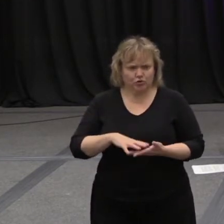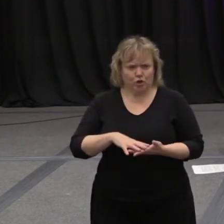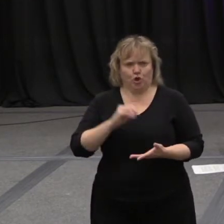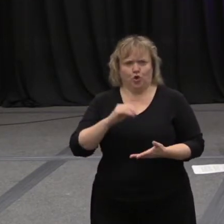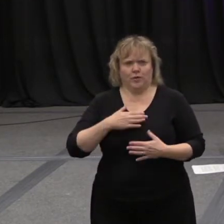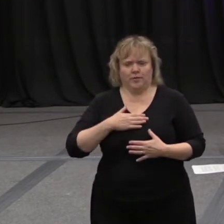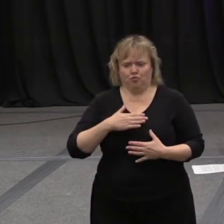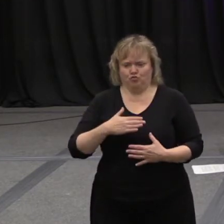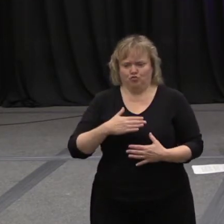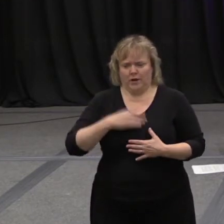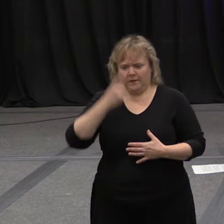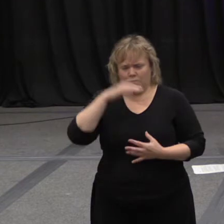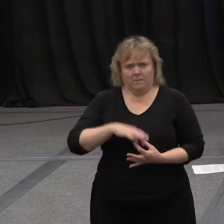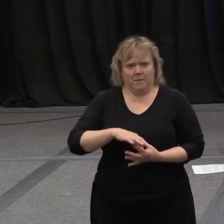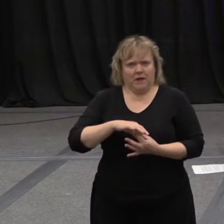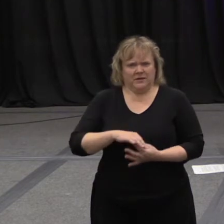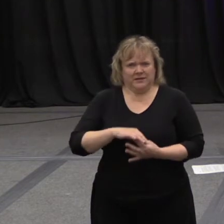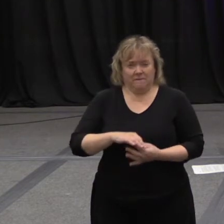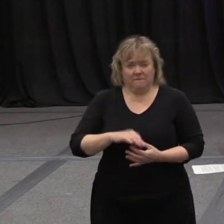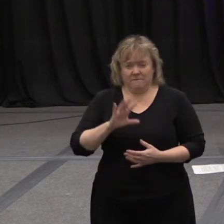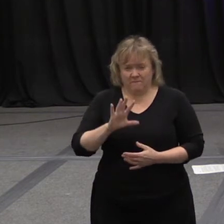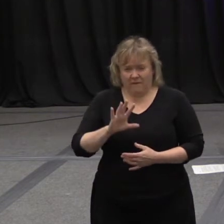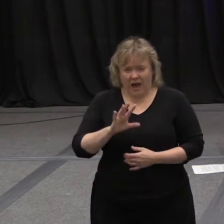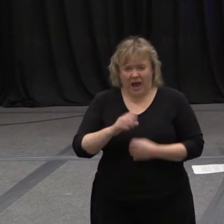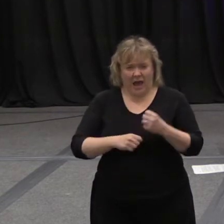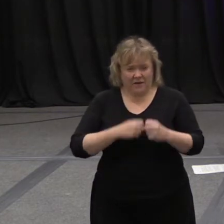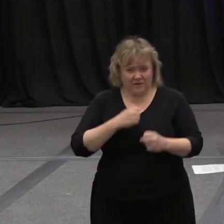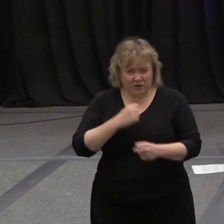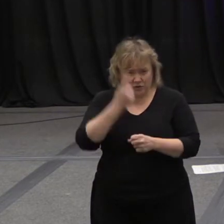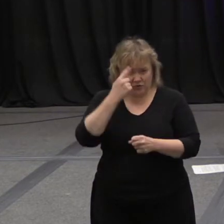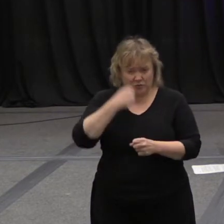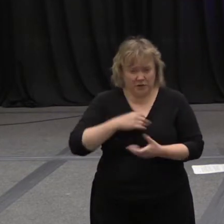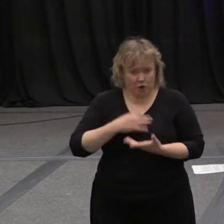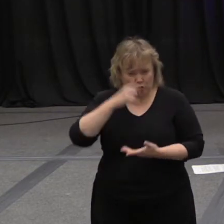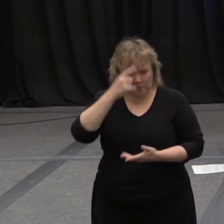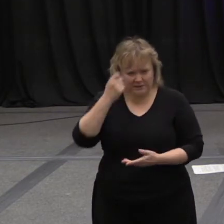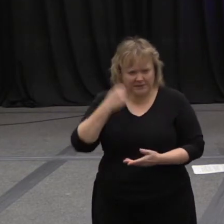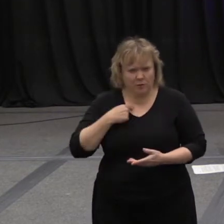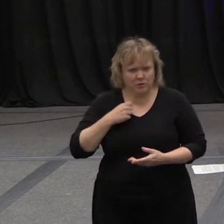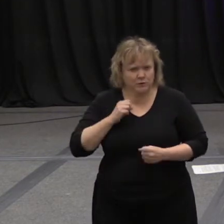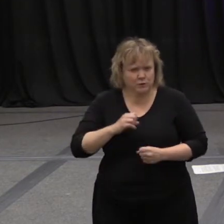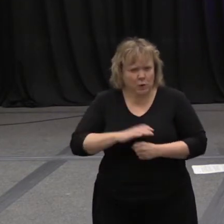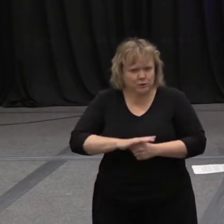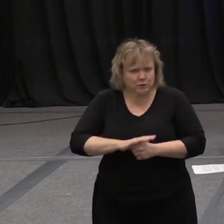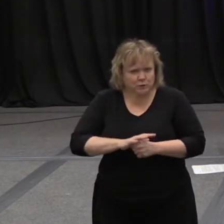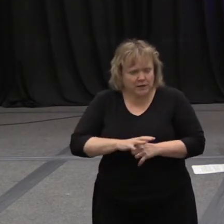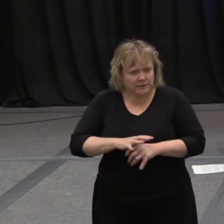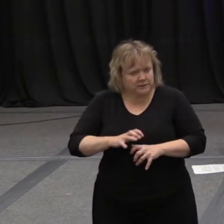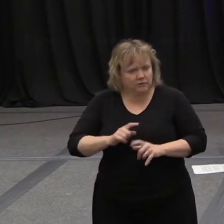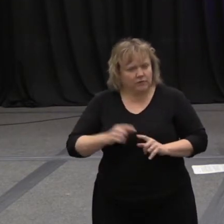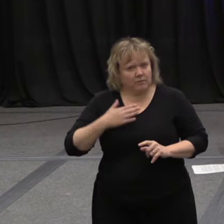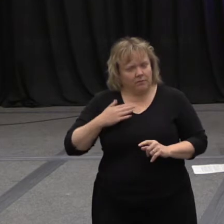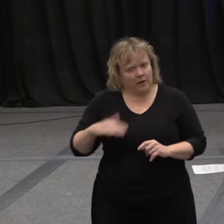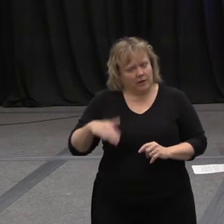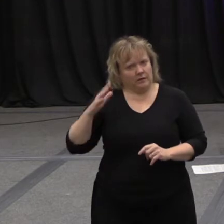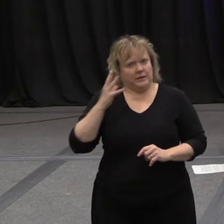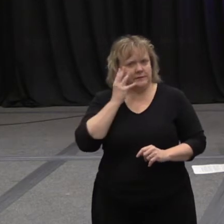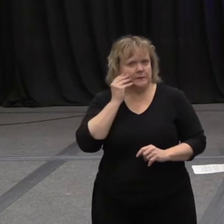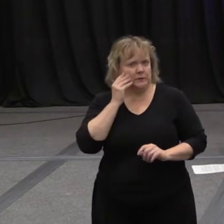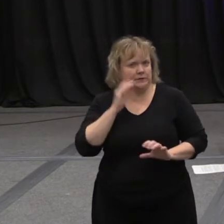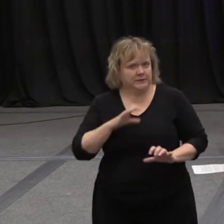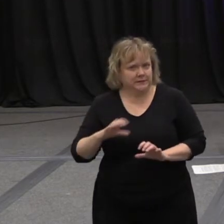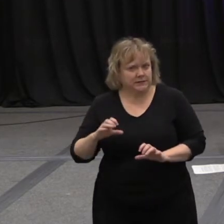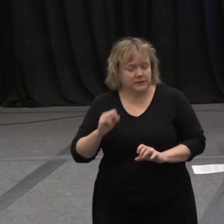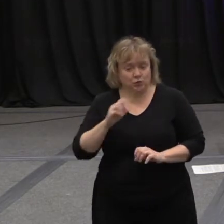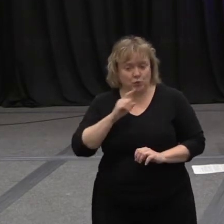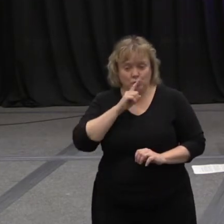Take a deep breath. Sort of hard to do when you're so tight. We've been so stopping your emotions for so long that you cannot